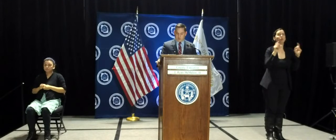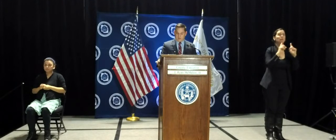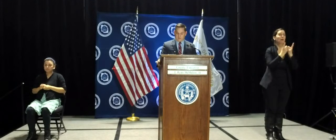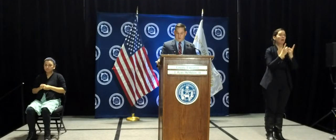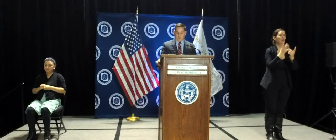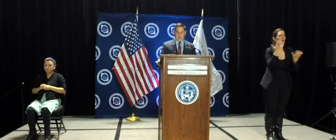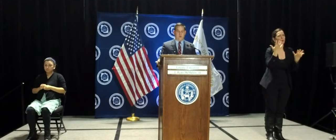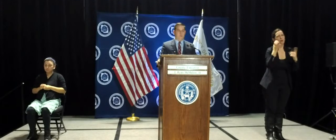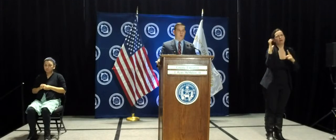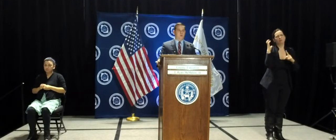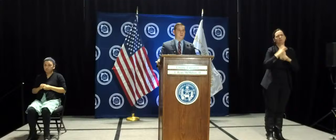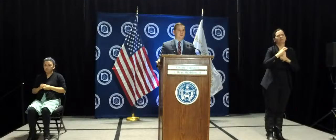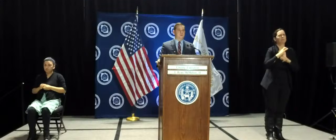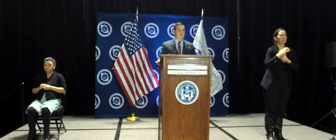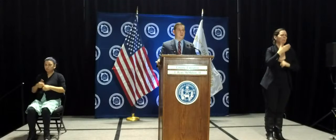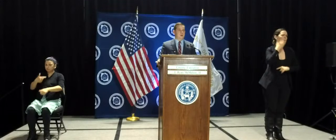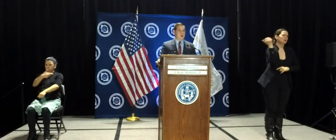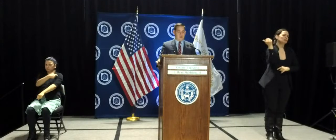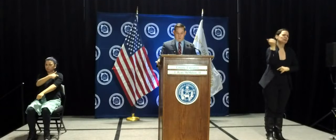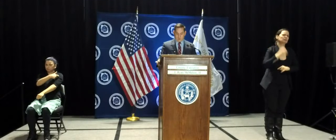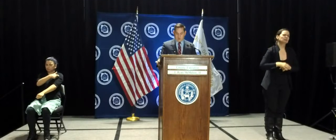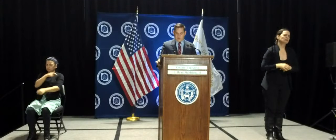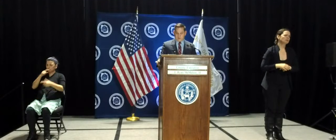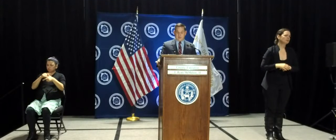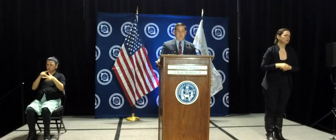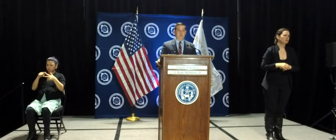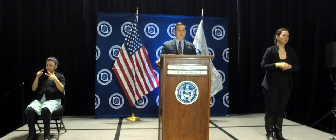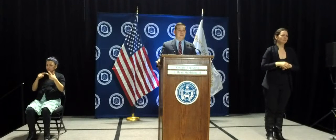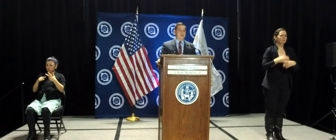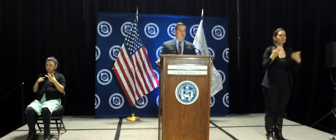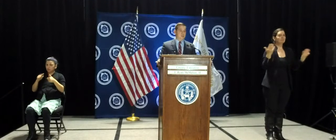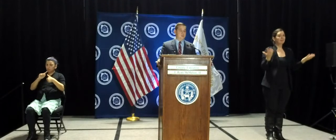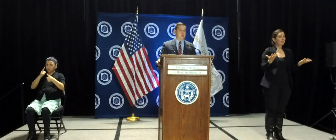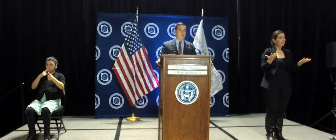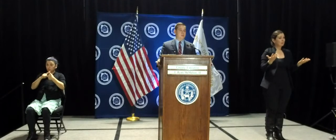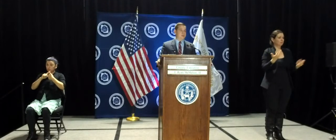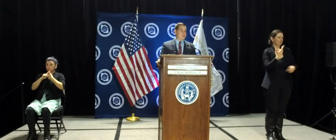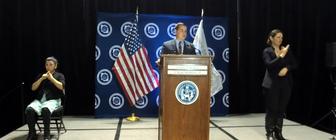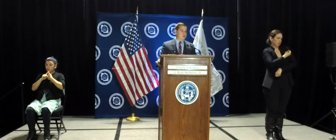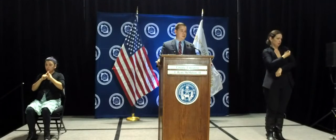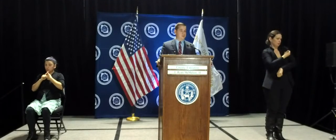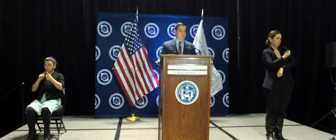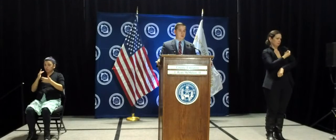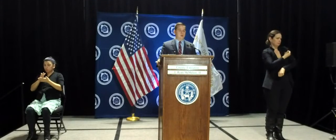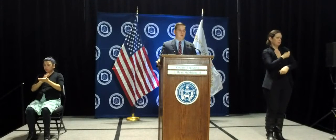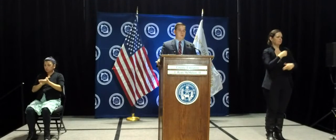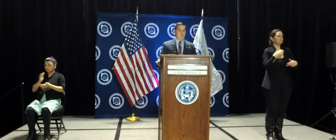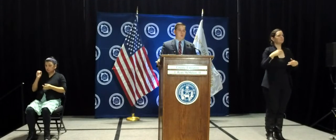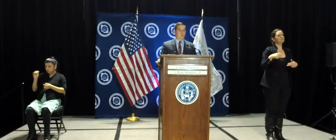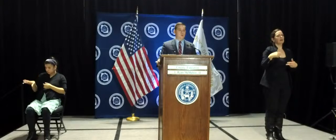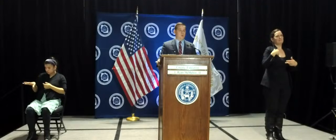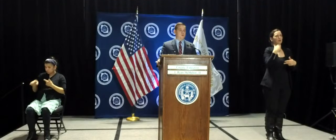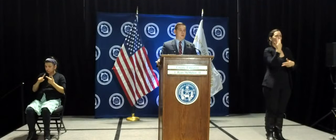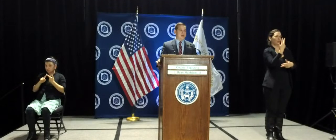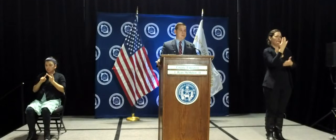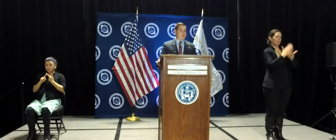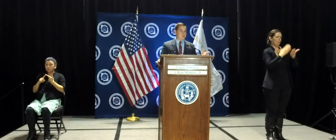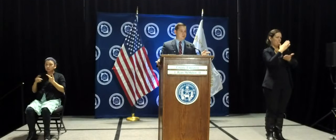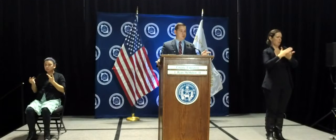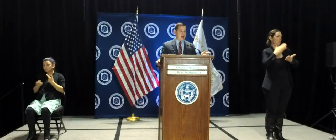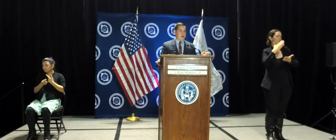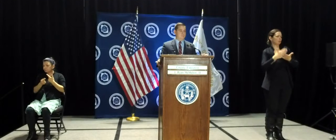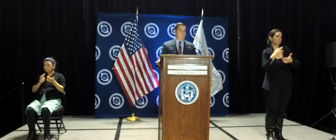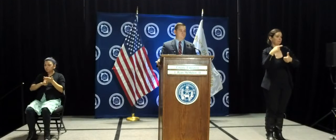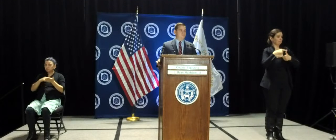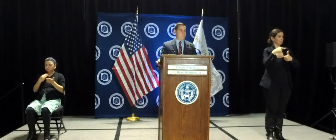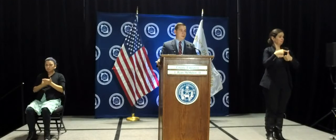really three different critical components. One is the implementation. That's probably the easiest. Those are who is going to actually give